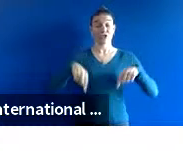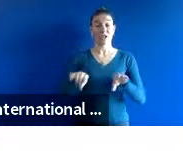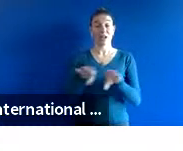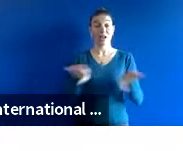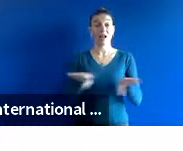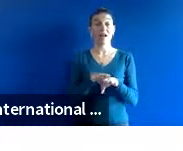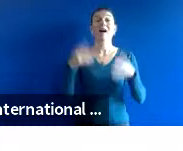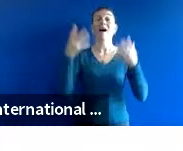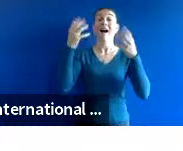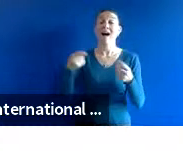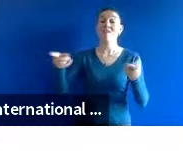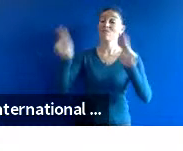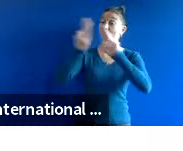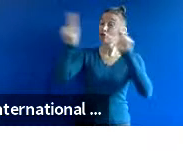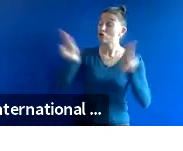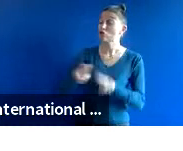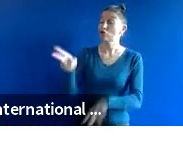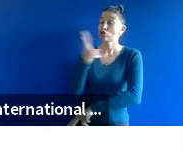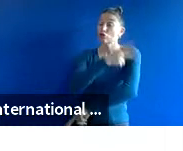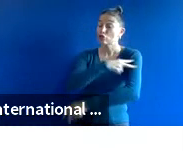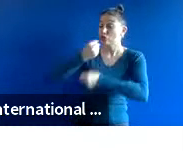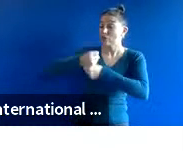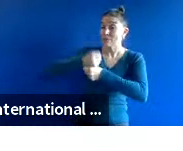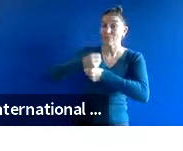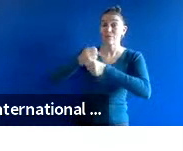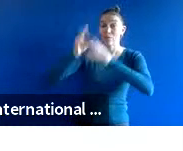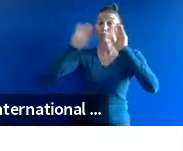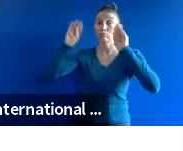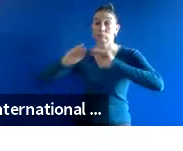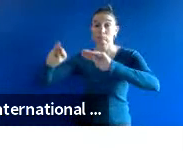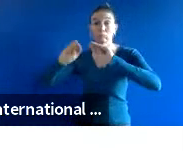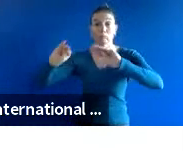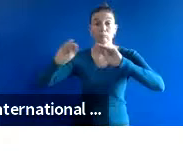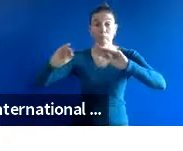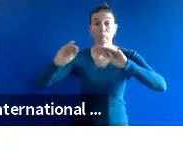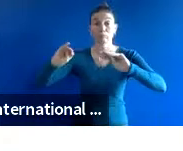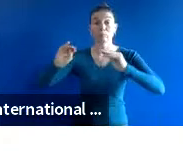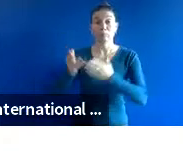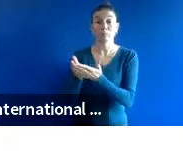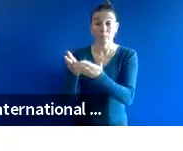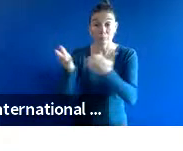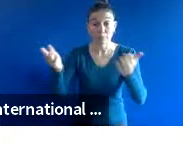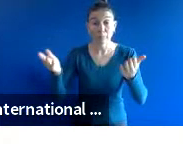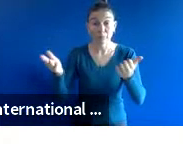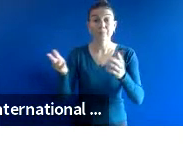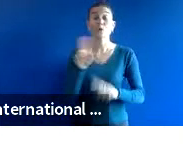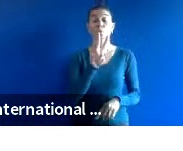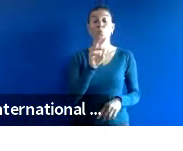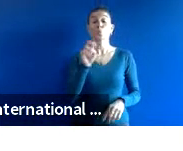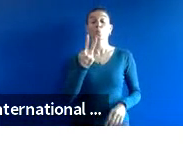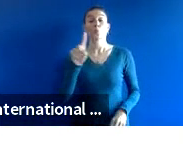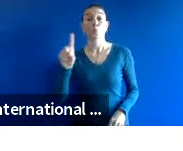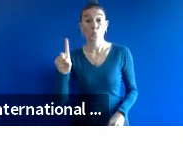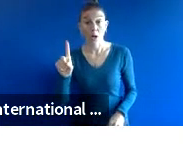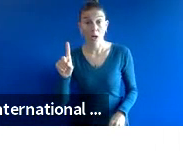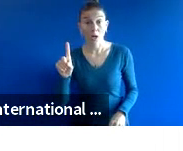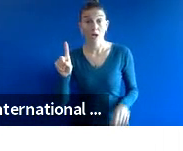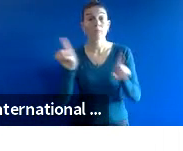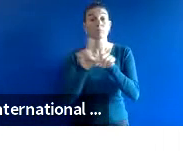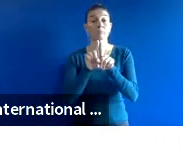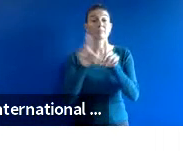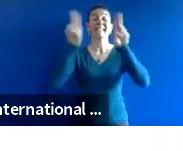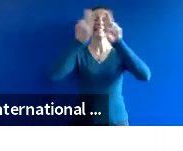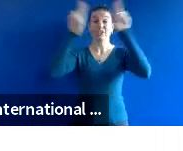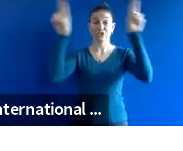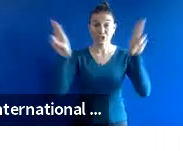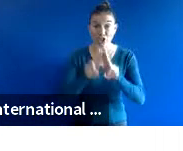of Artevelde University of Applied Sciences. We will reach out in 2021 with international staff trainings,